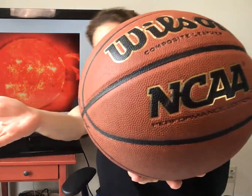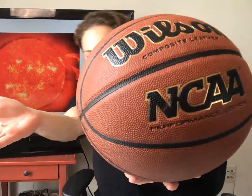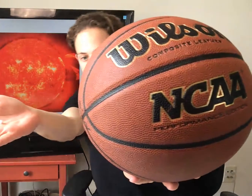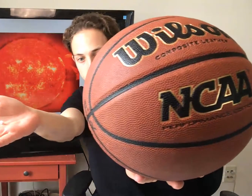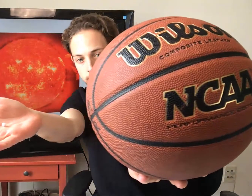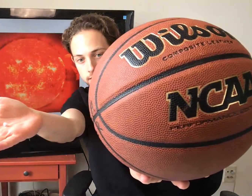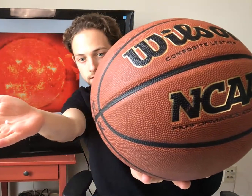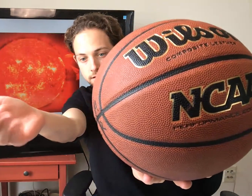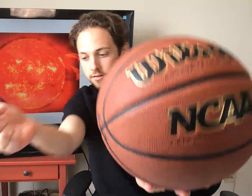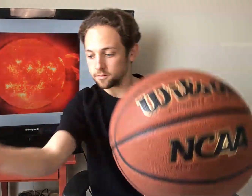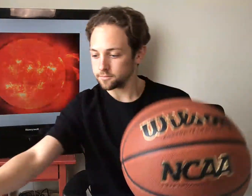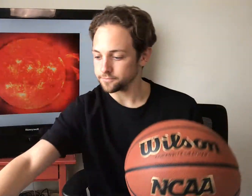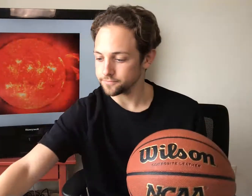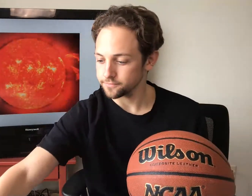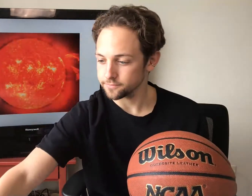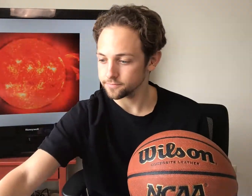Check that out.